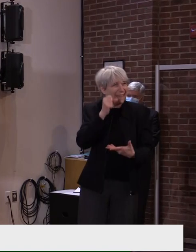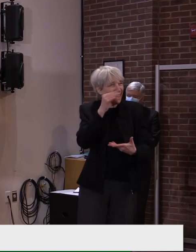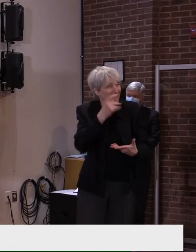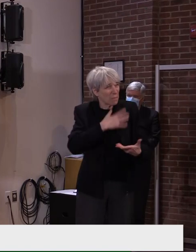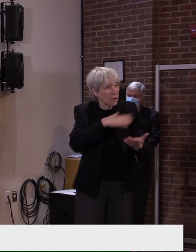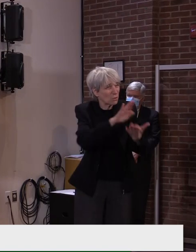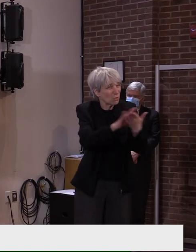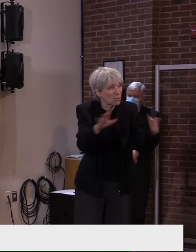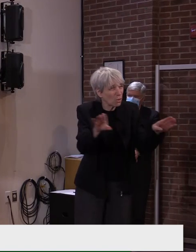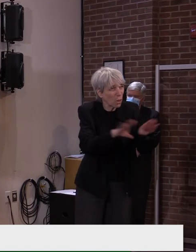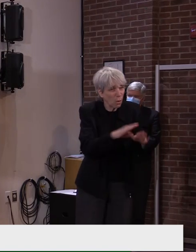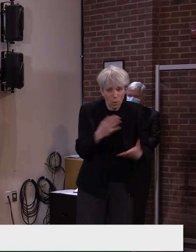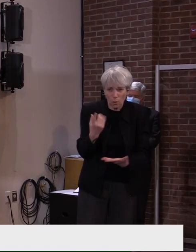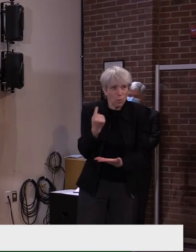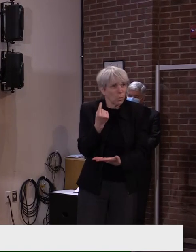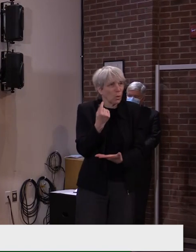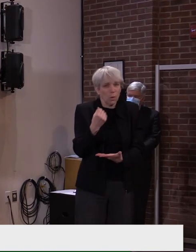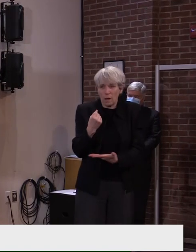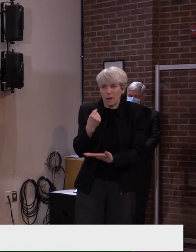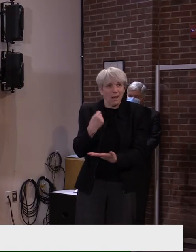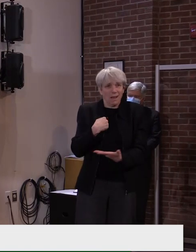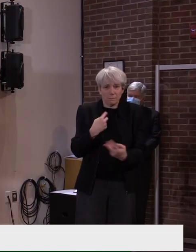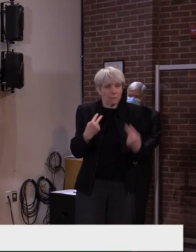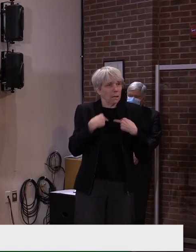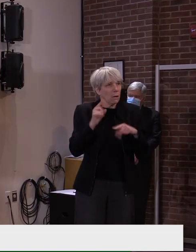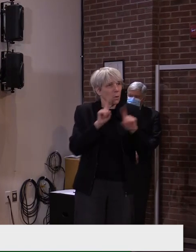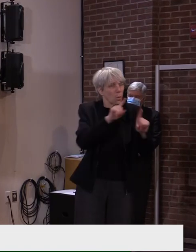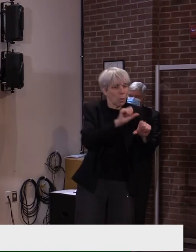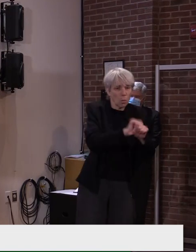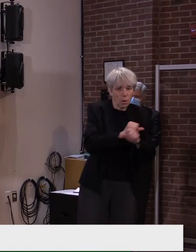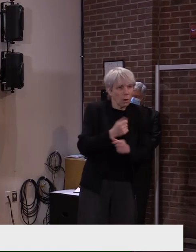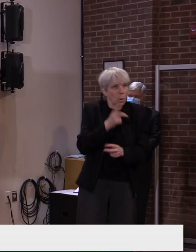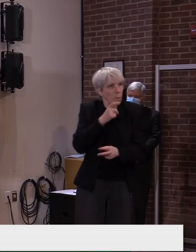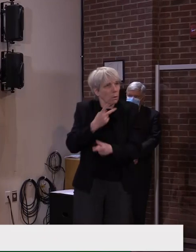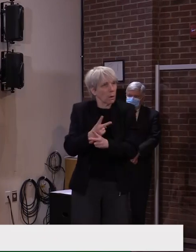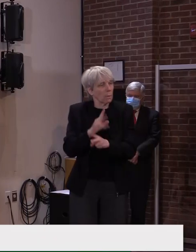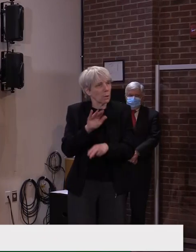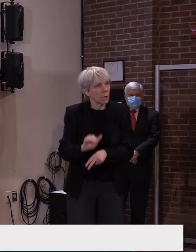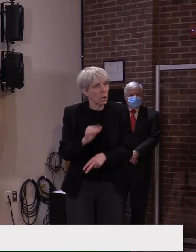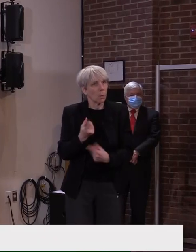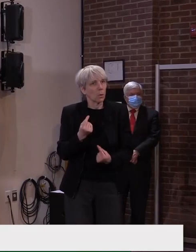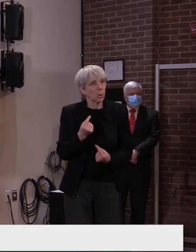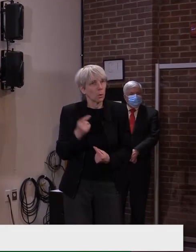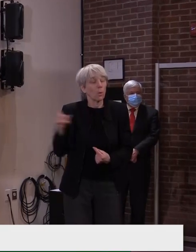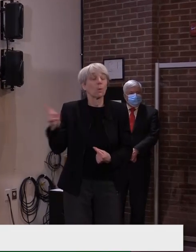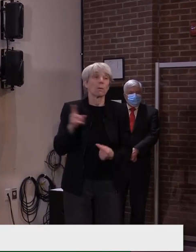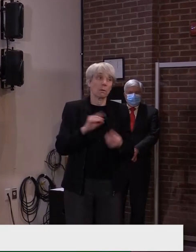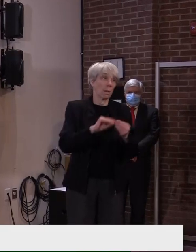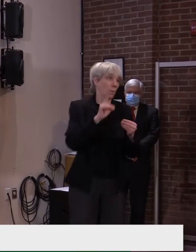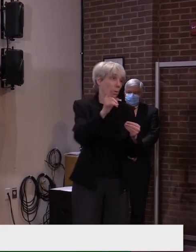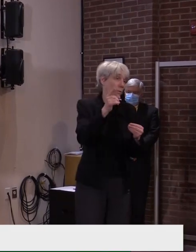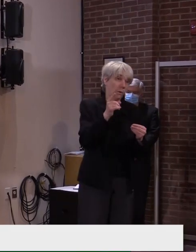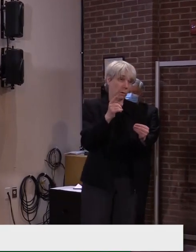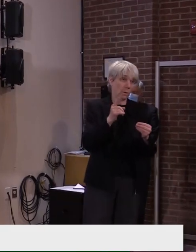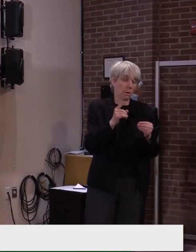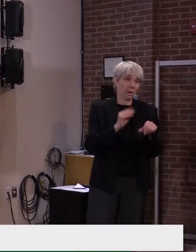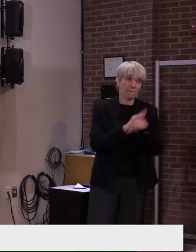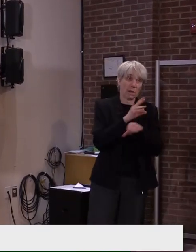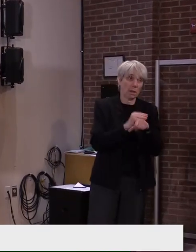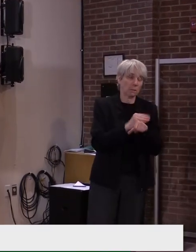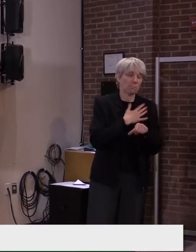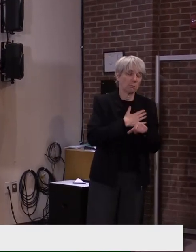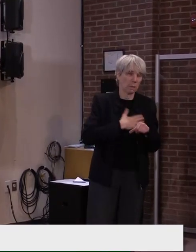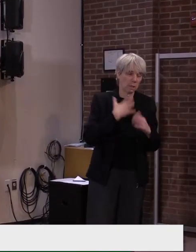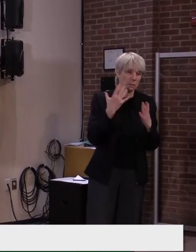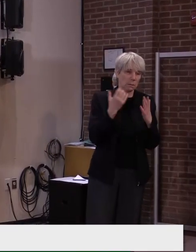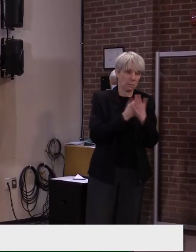or their own workplace obligations? Well, first of all, get boosted. Everyone, get boosted. Whether